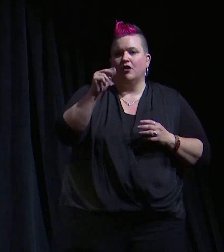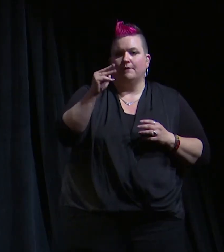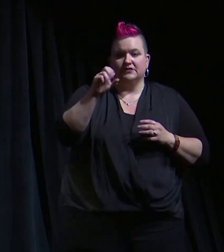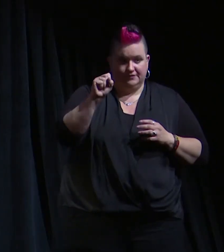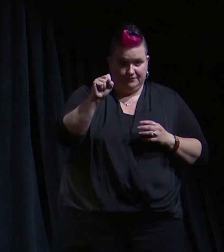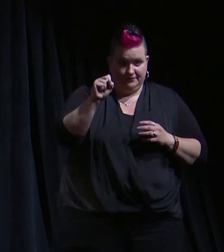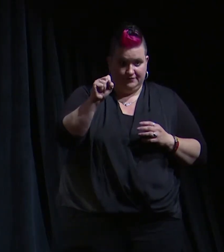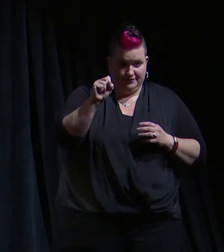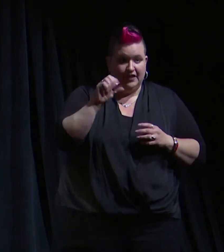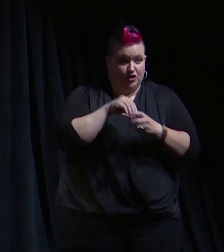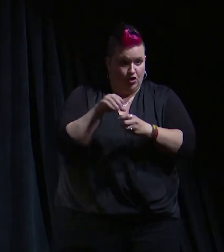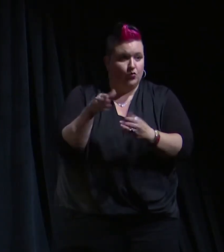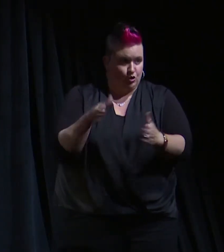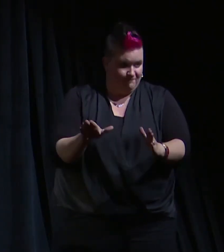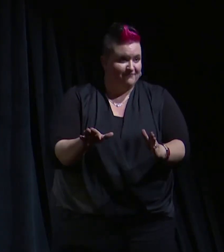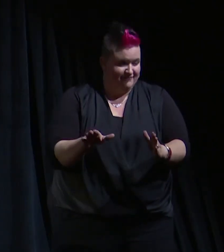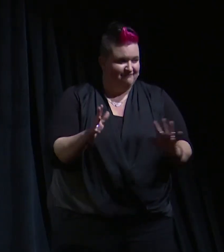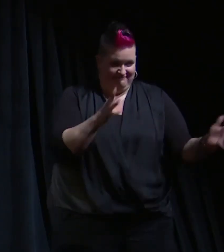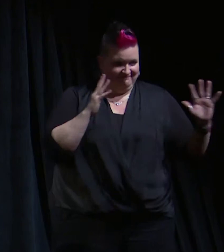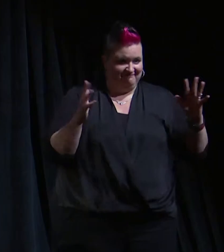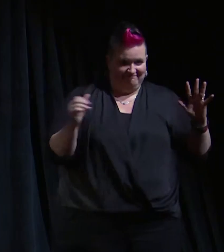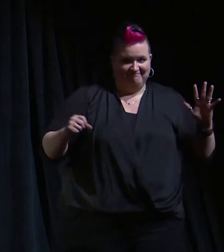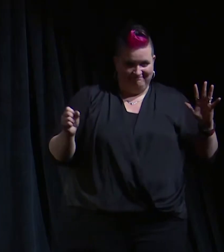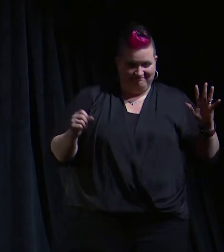her room. Yeah.